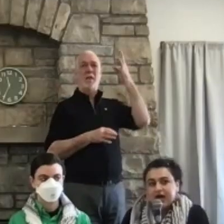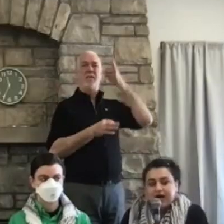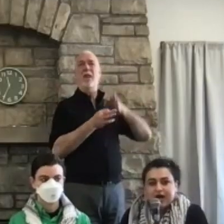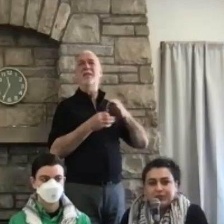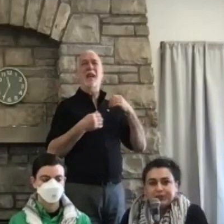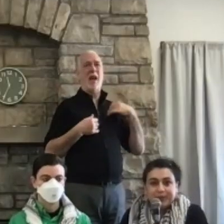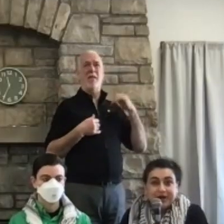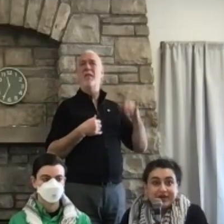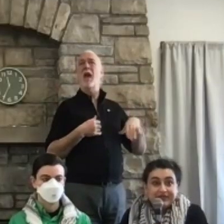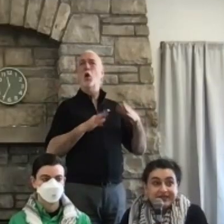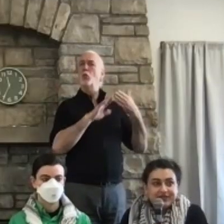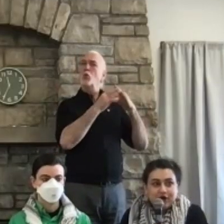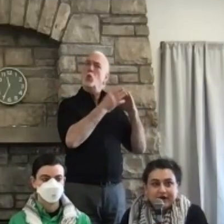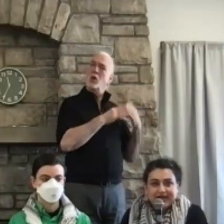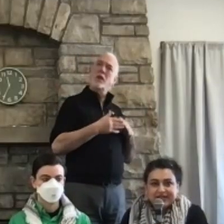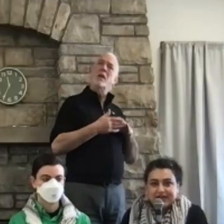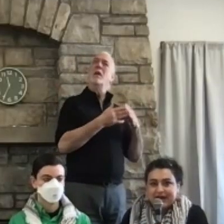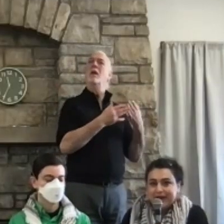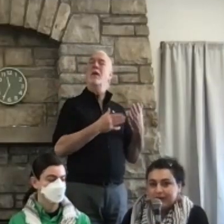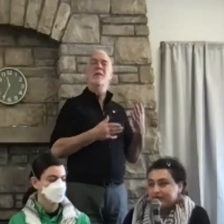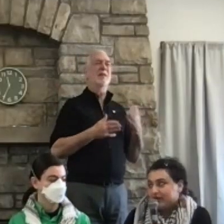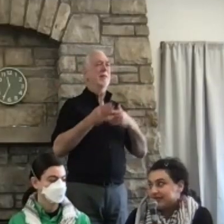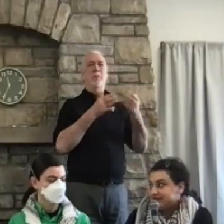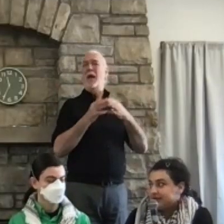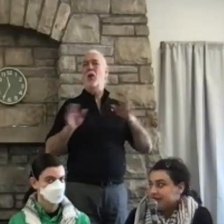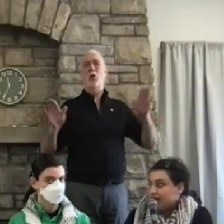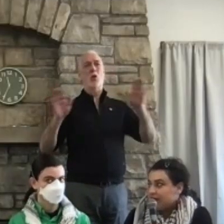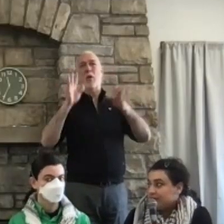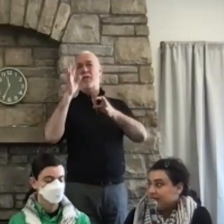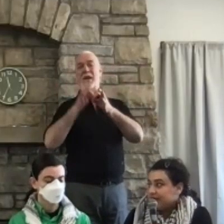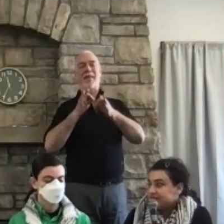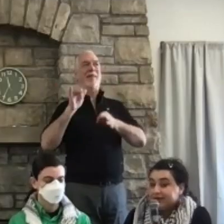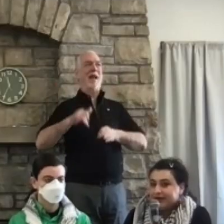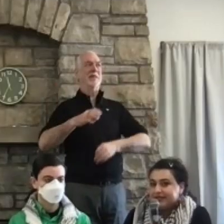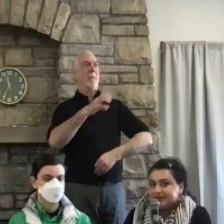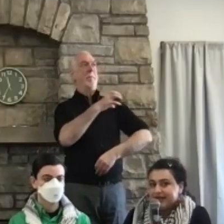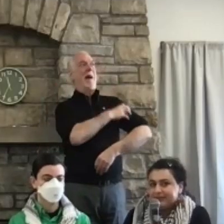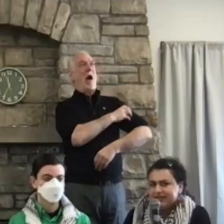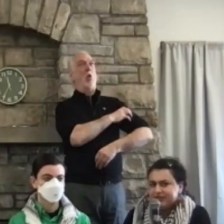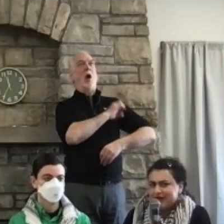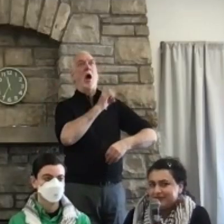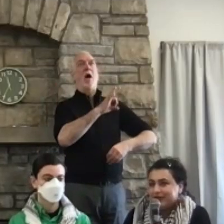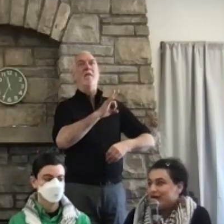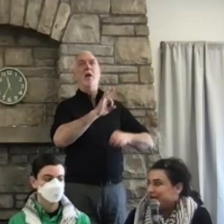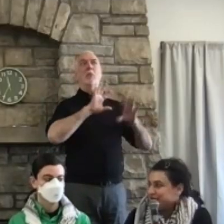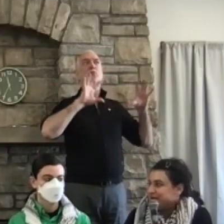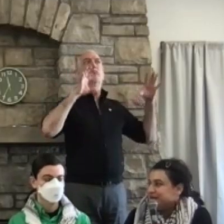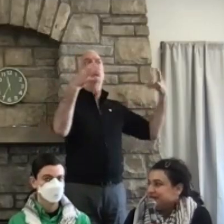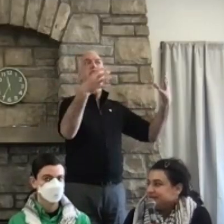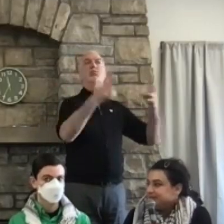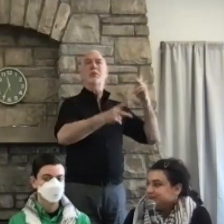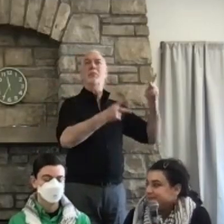actually, no matter what the faiths are. And that's like that power of collective experience. And it makes you not feel